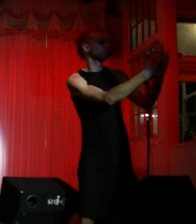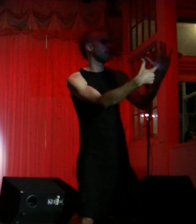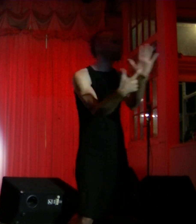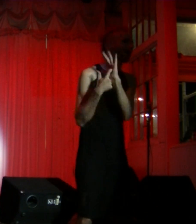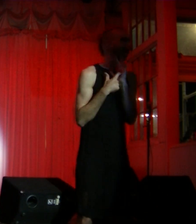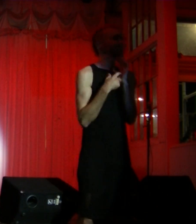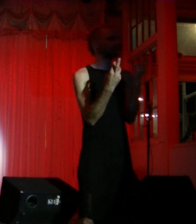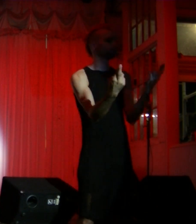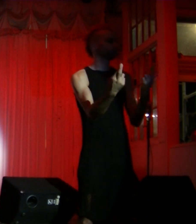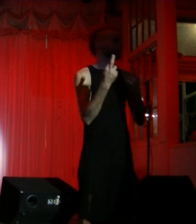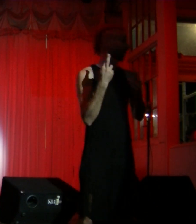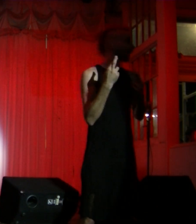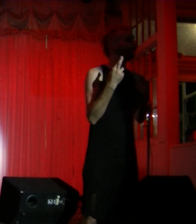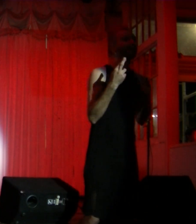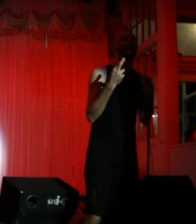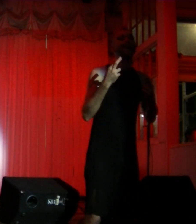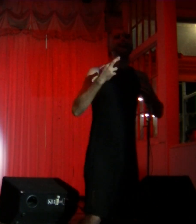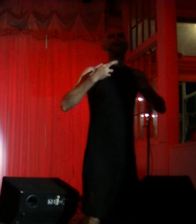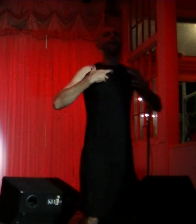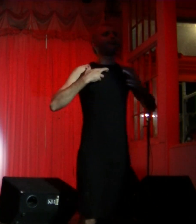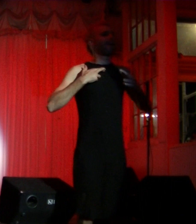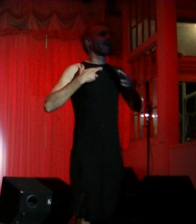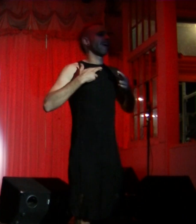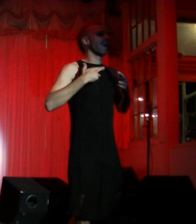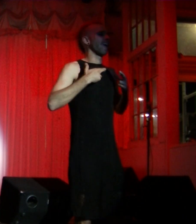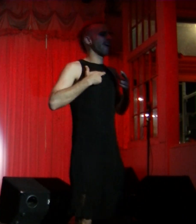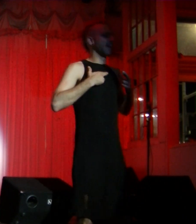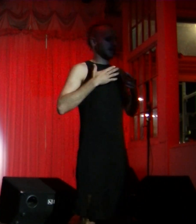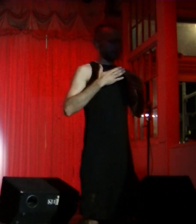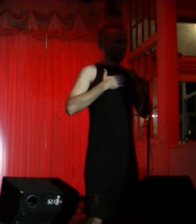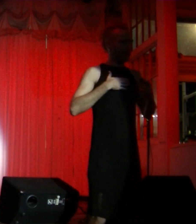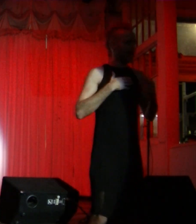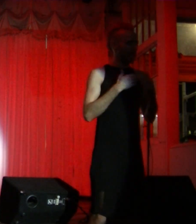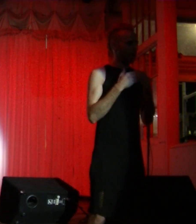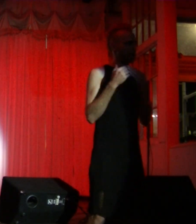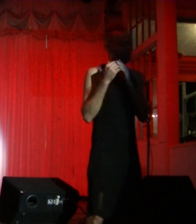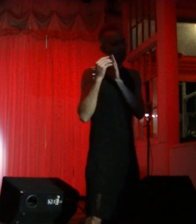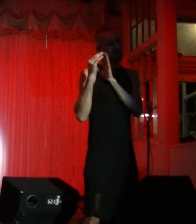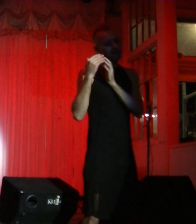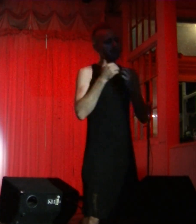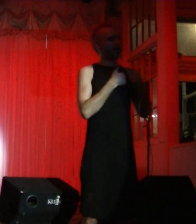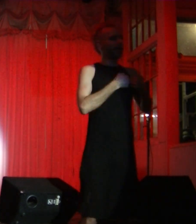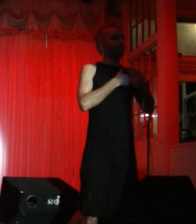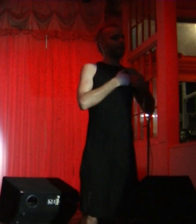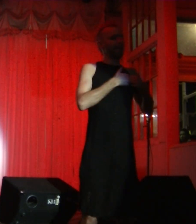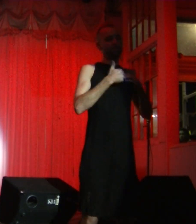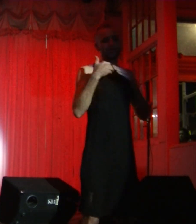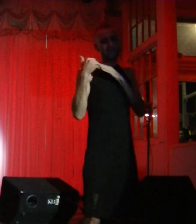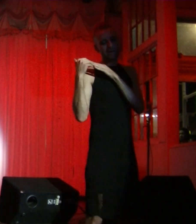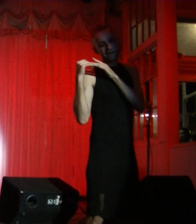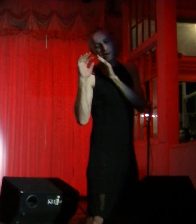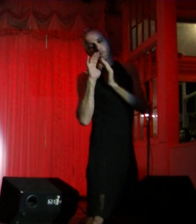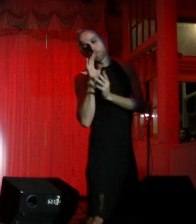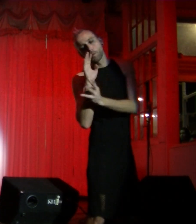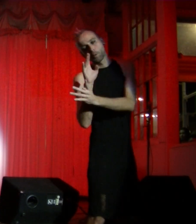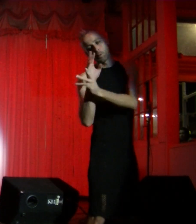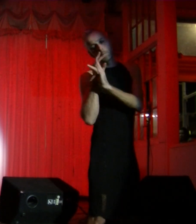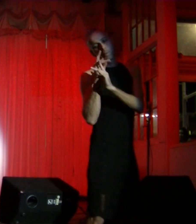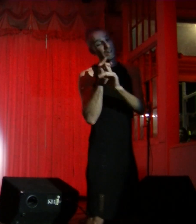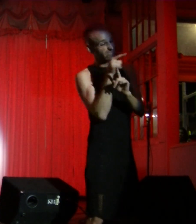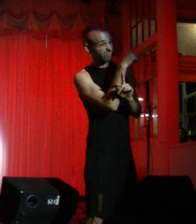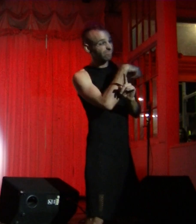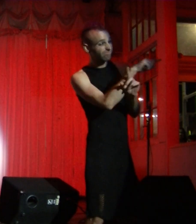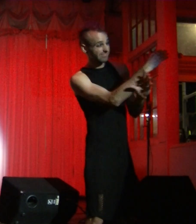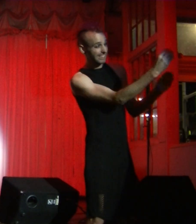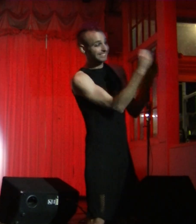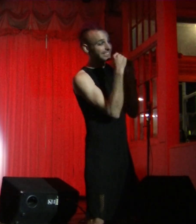Yes. I guffaw in my baby's ear. Tell her what y'all taught me about justice. How